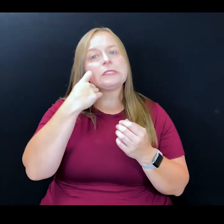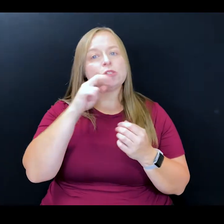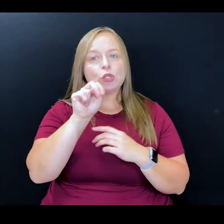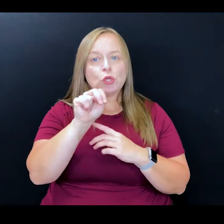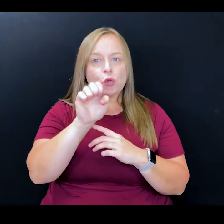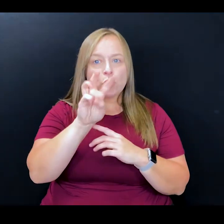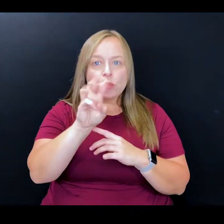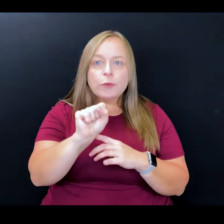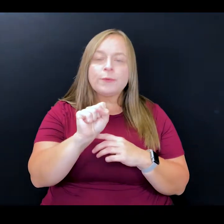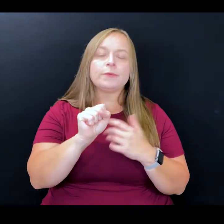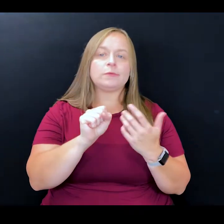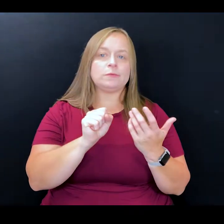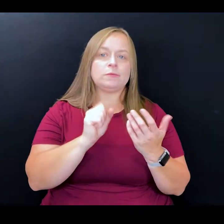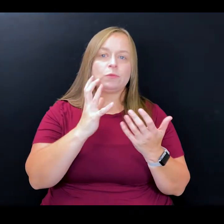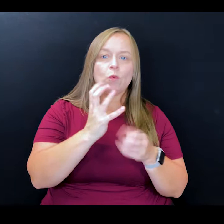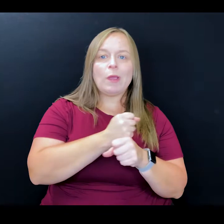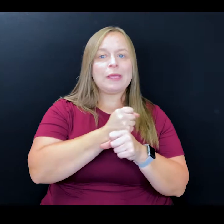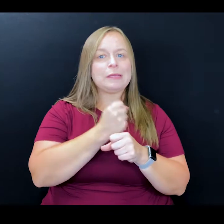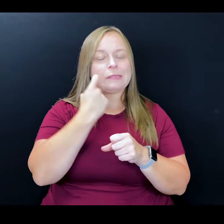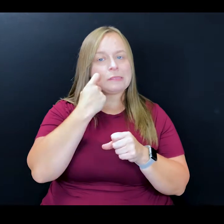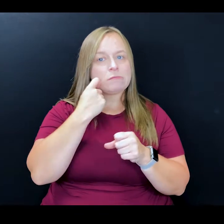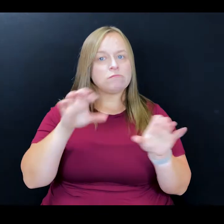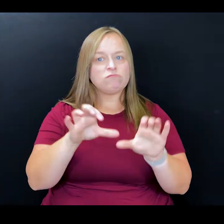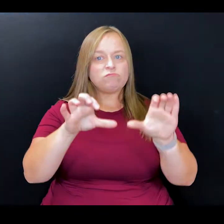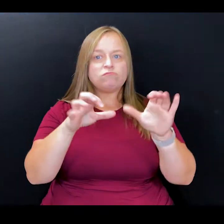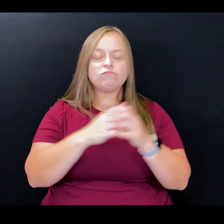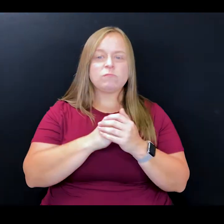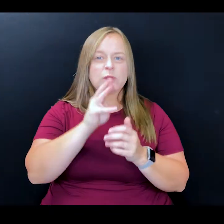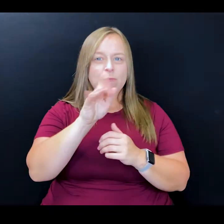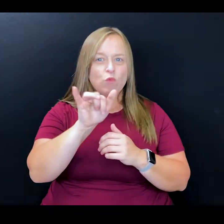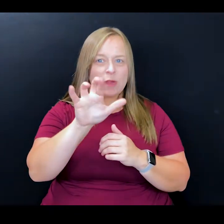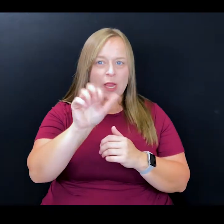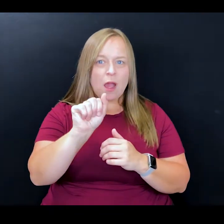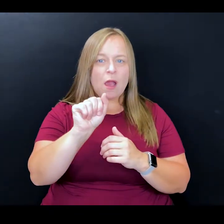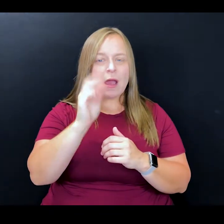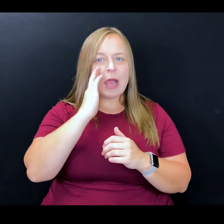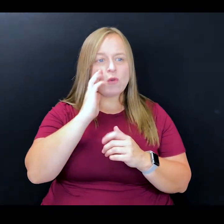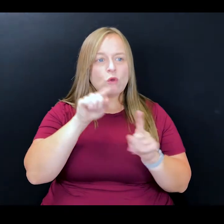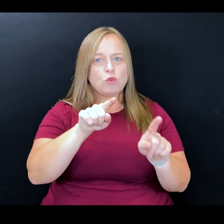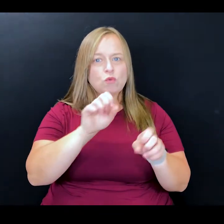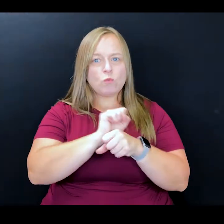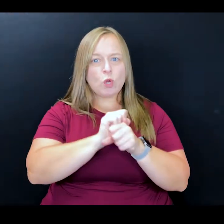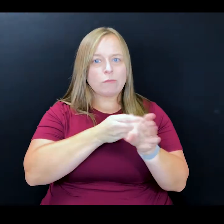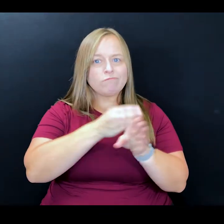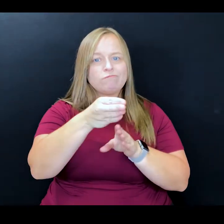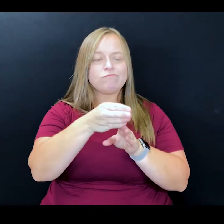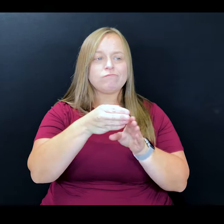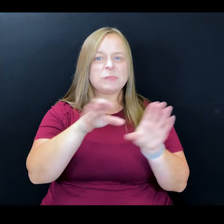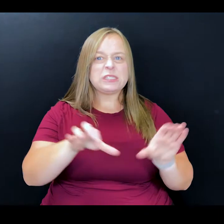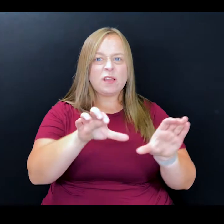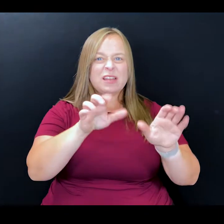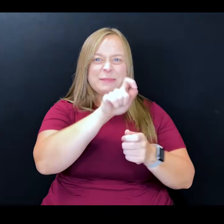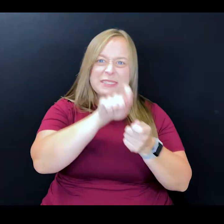recent news in terms of wins that we've had. Maria, I know that you've had a lot of work that